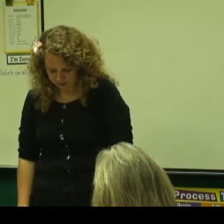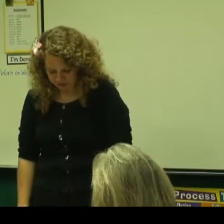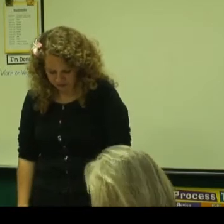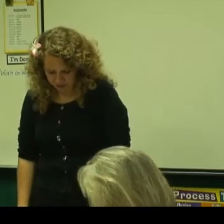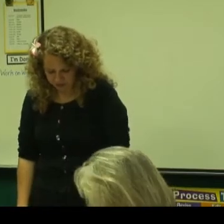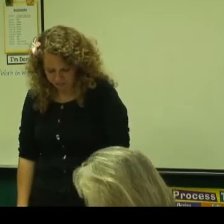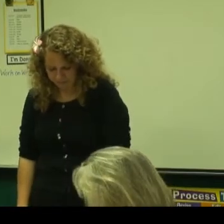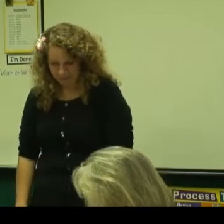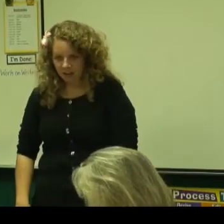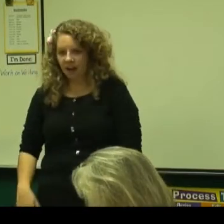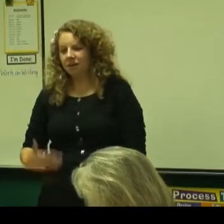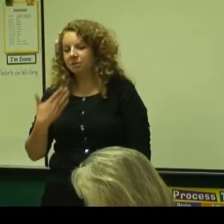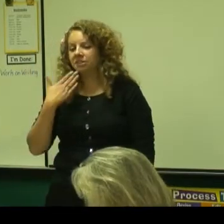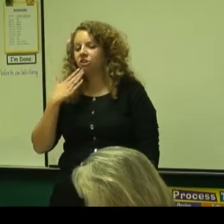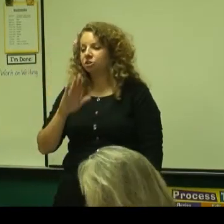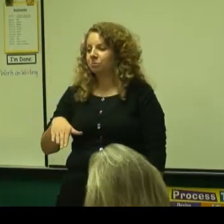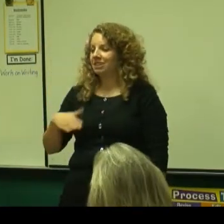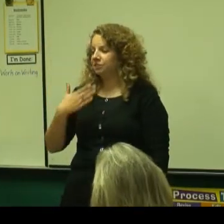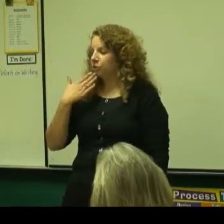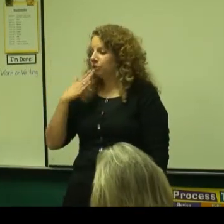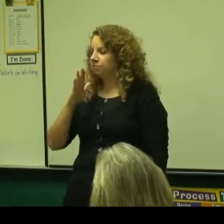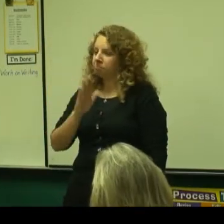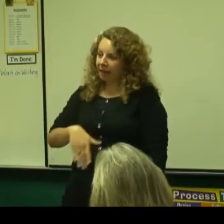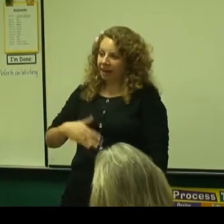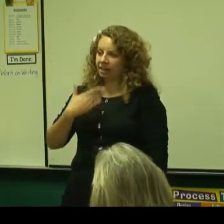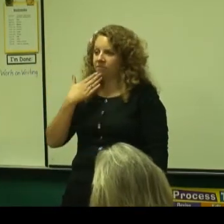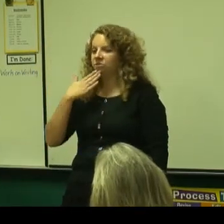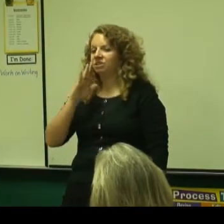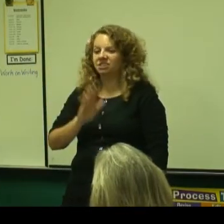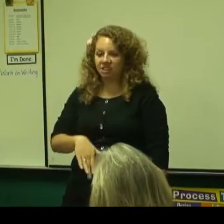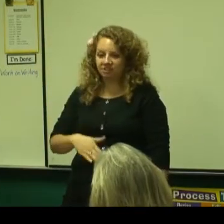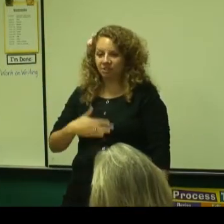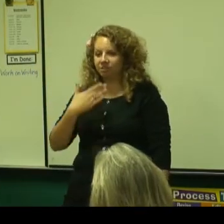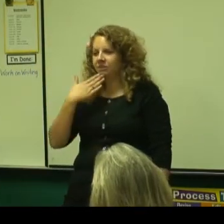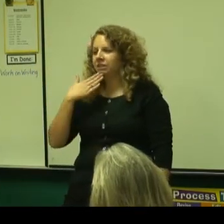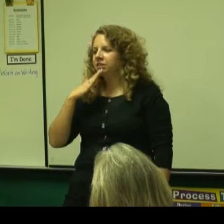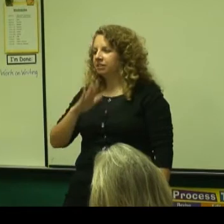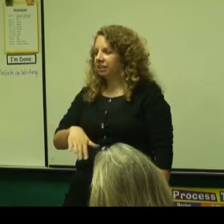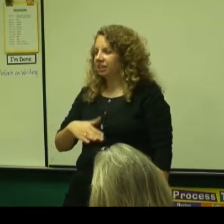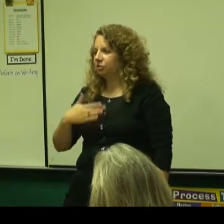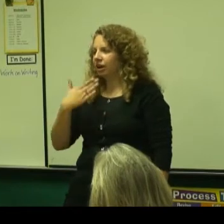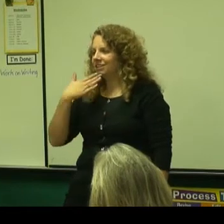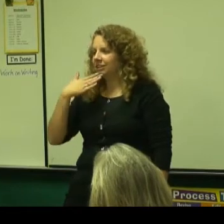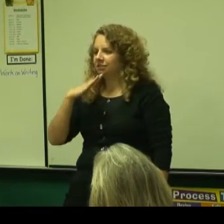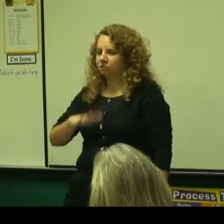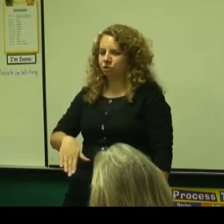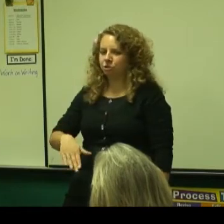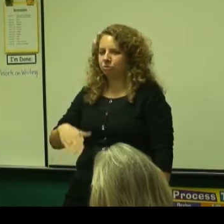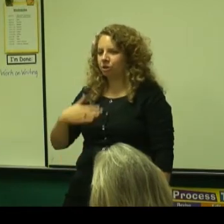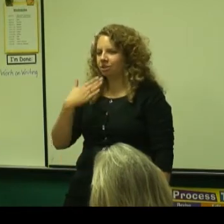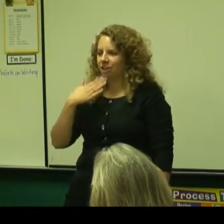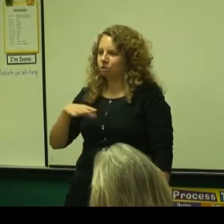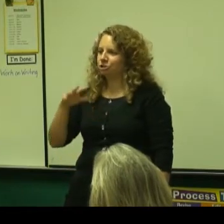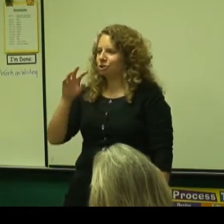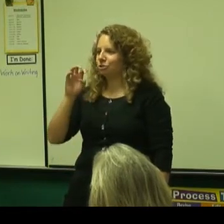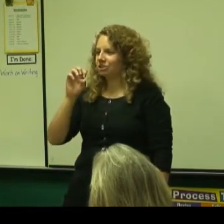word unfortunate. This can also be evil, bad, or it's evil. Like if you had to choose a word, like usually you just